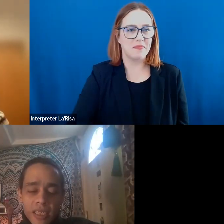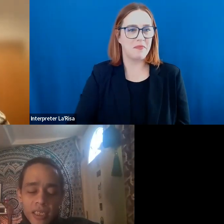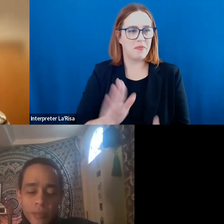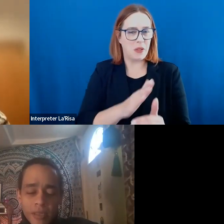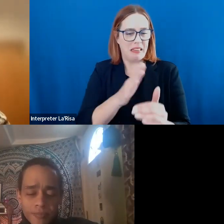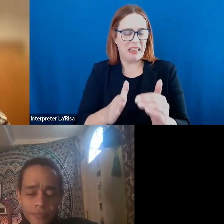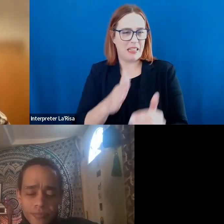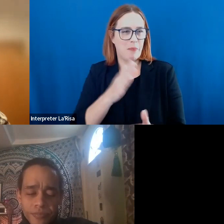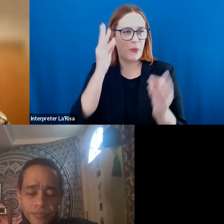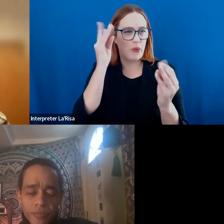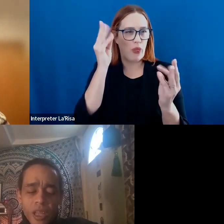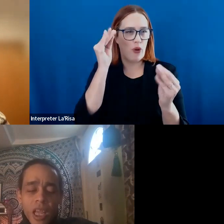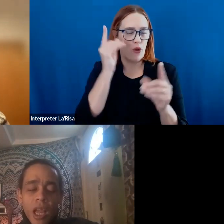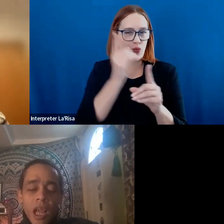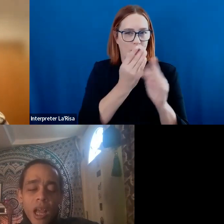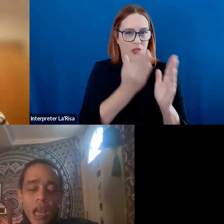This is Herman.